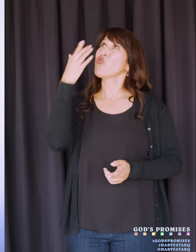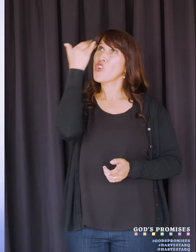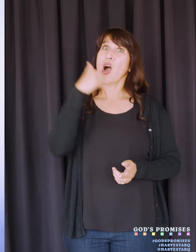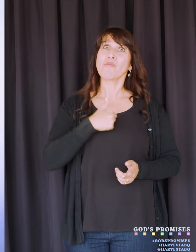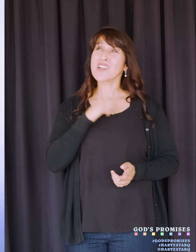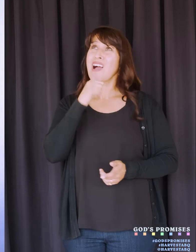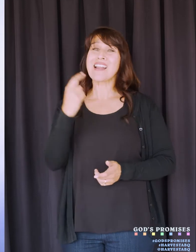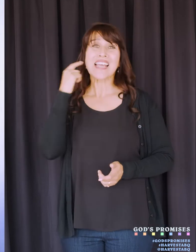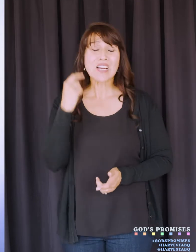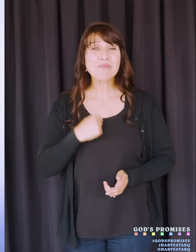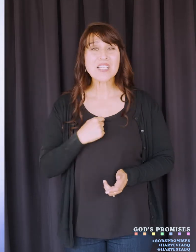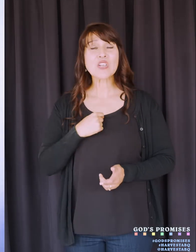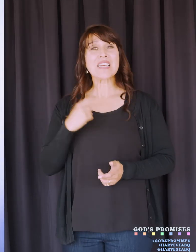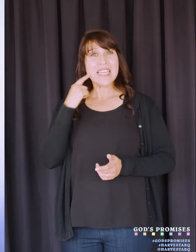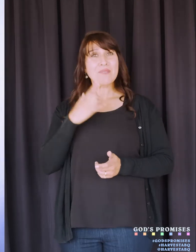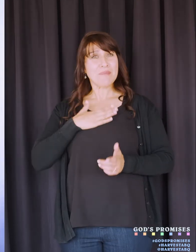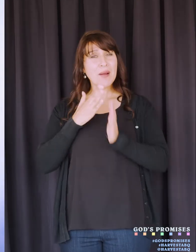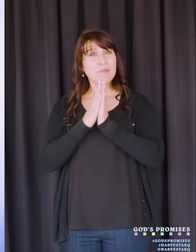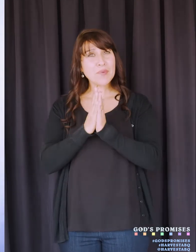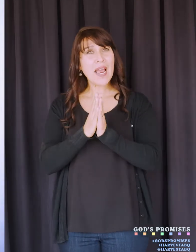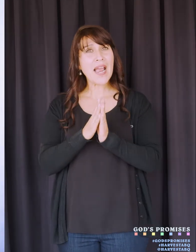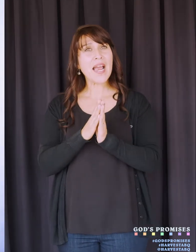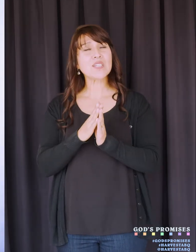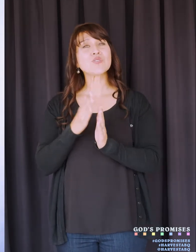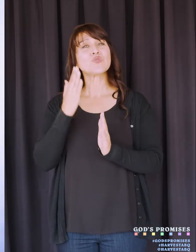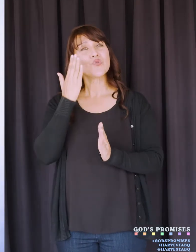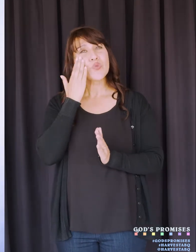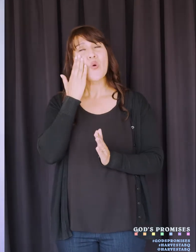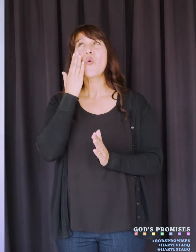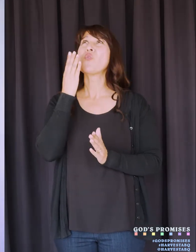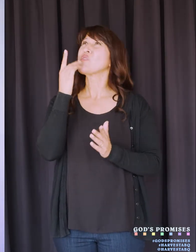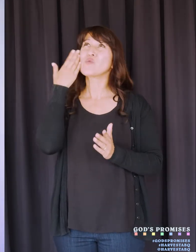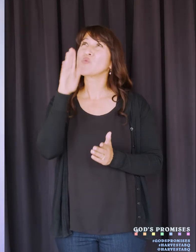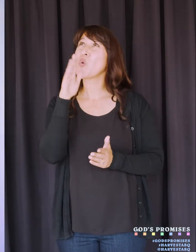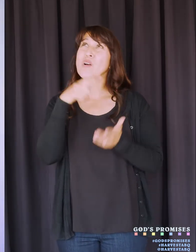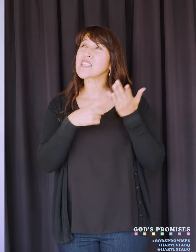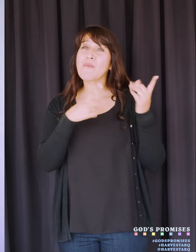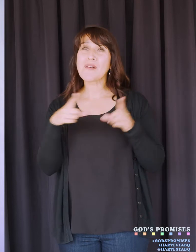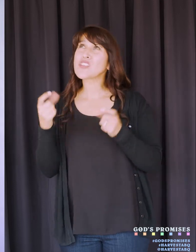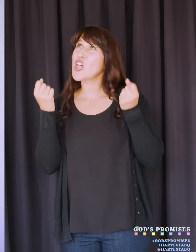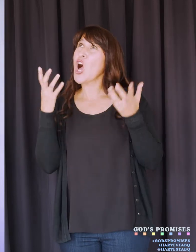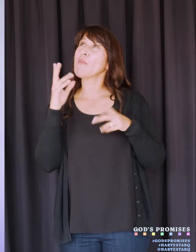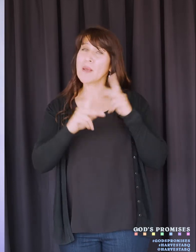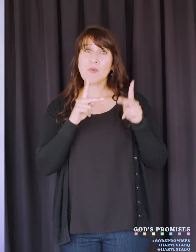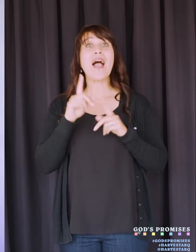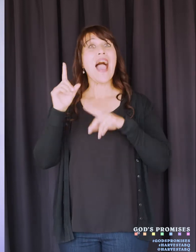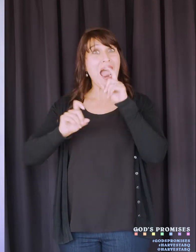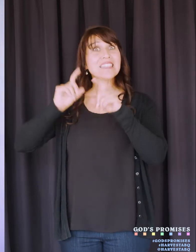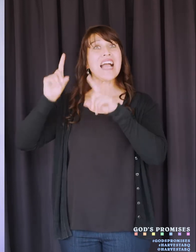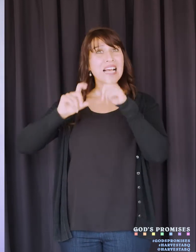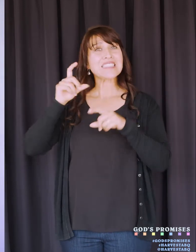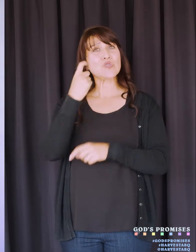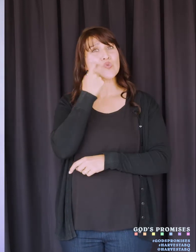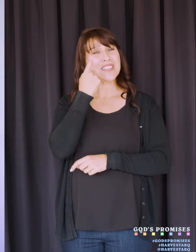hear me? Don't you hear my prayers? Don't you know what's going on? There's a lot of people in the world that are asking those questions